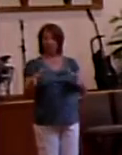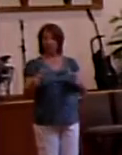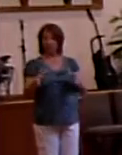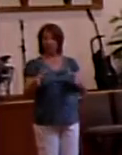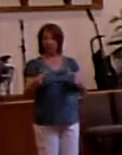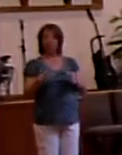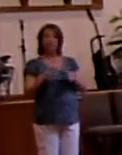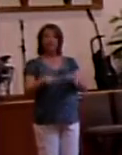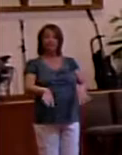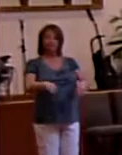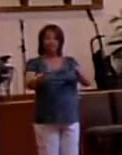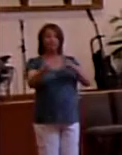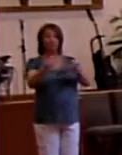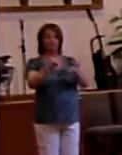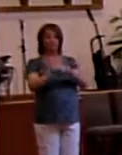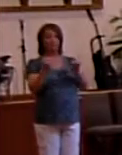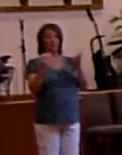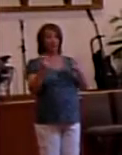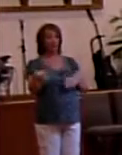Many of you are still battling.